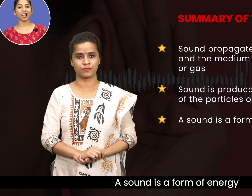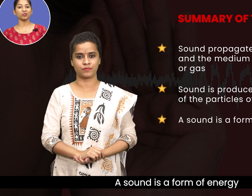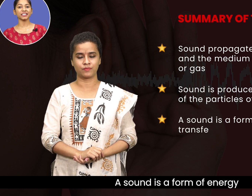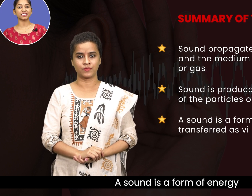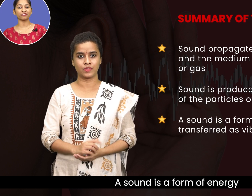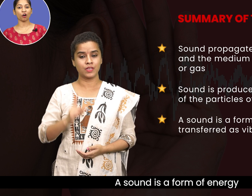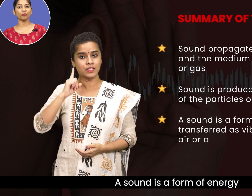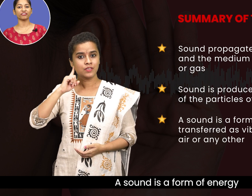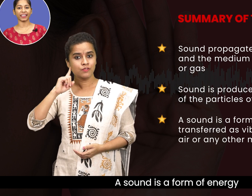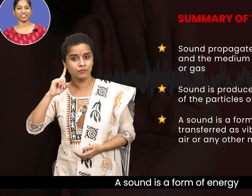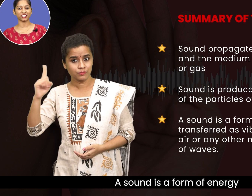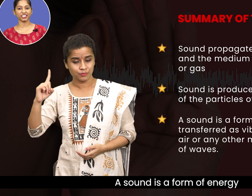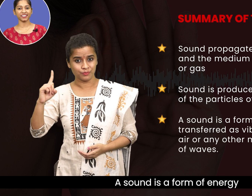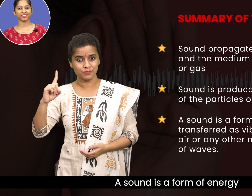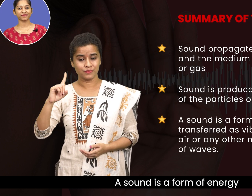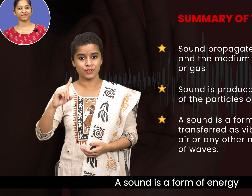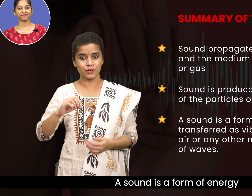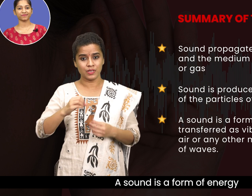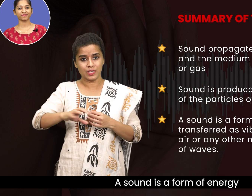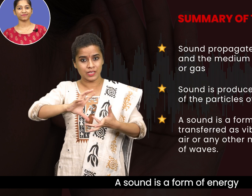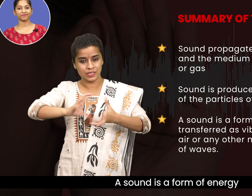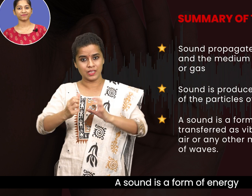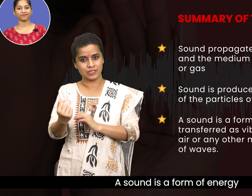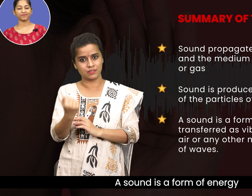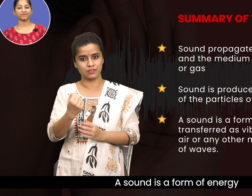A sound is a form of energy